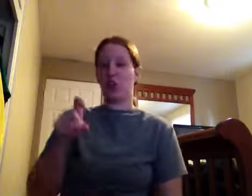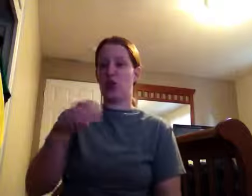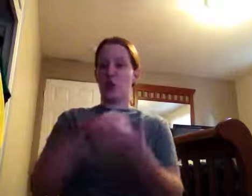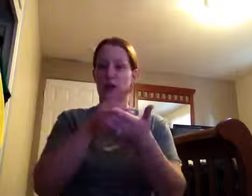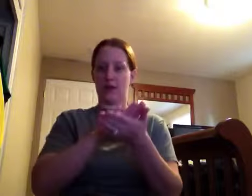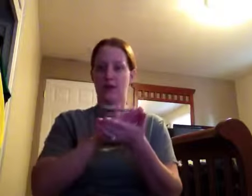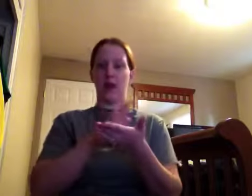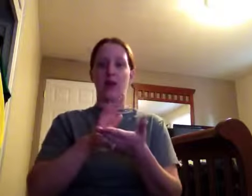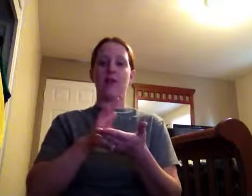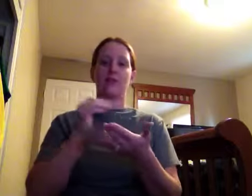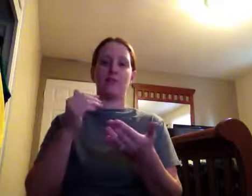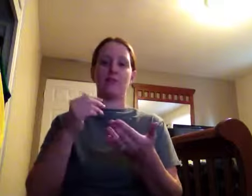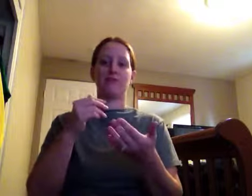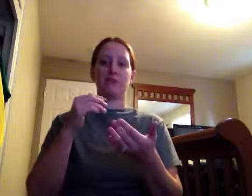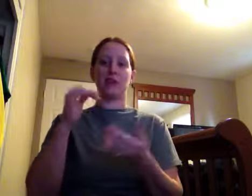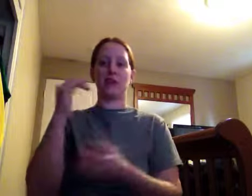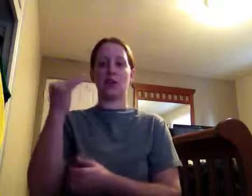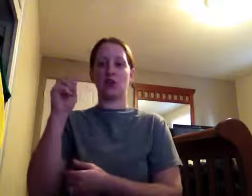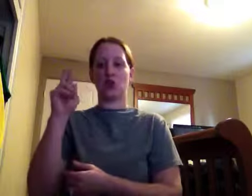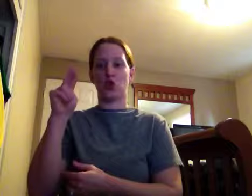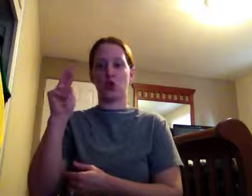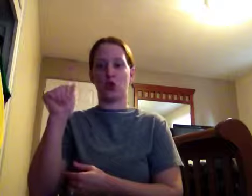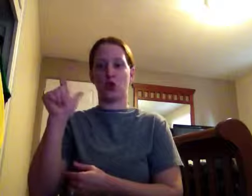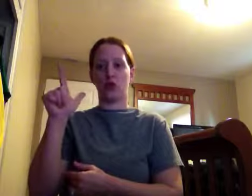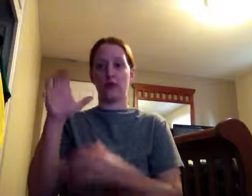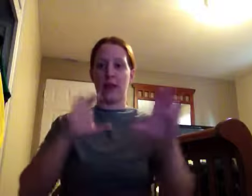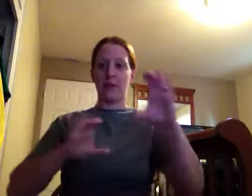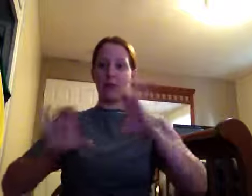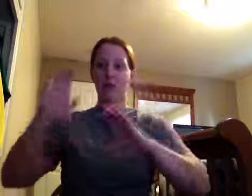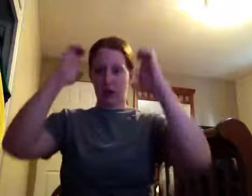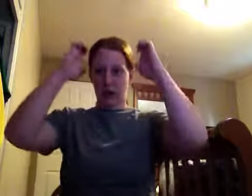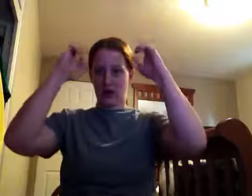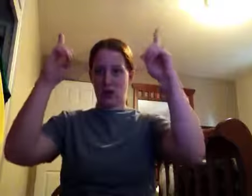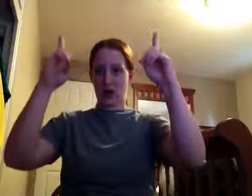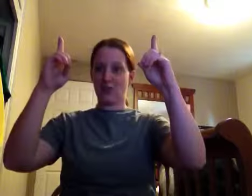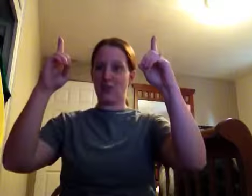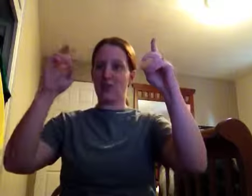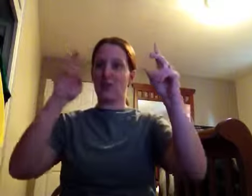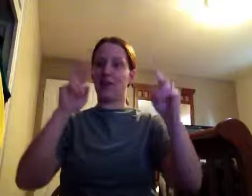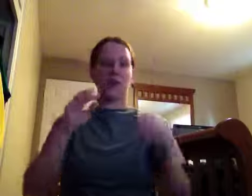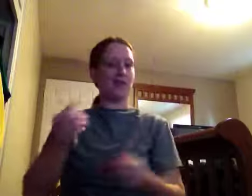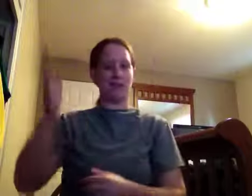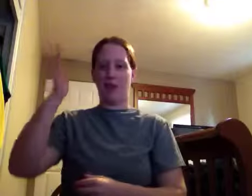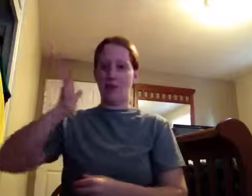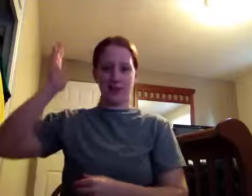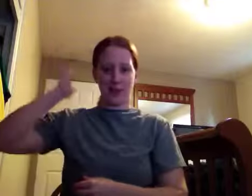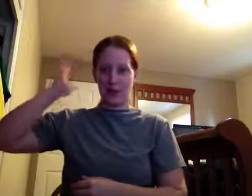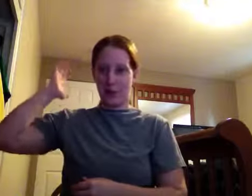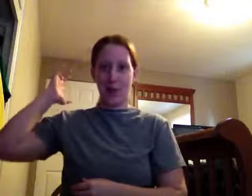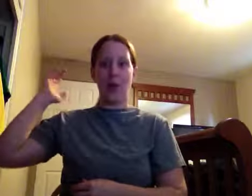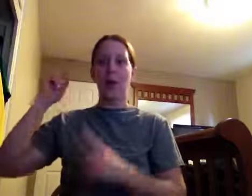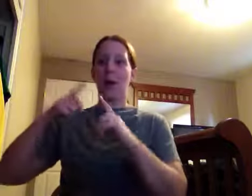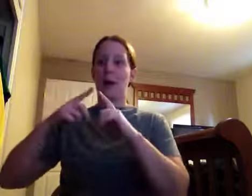ago. I kind of modified it a little bit. And this is the directions. It tells us to do percent to grams, grams to